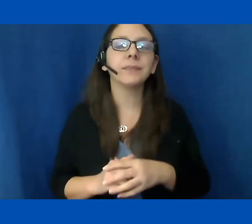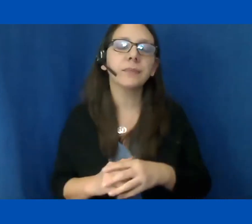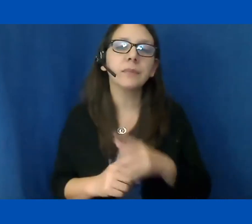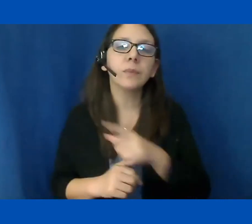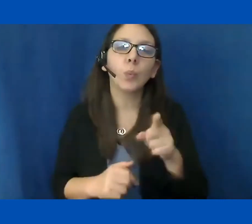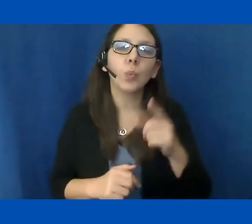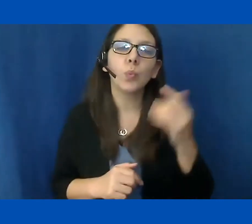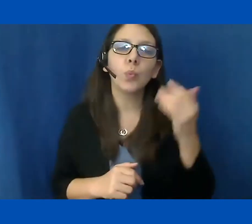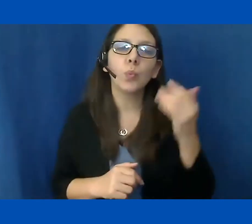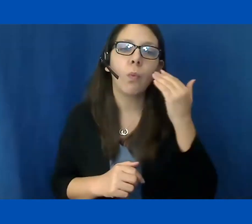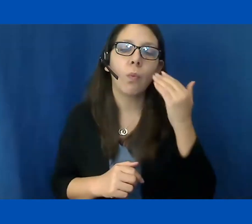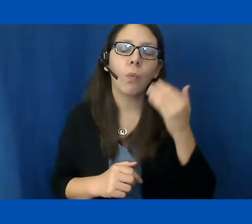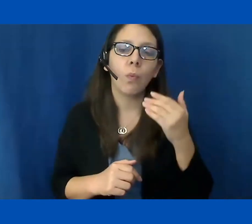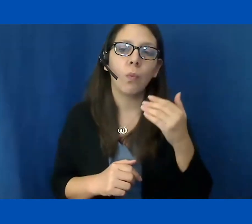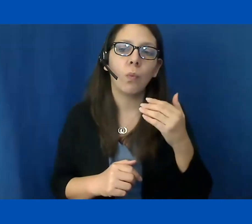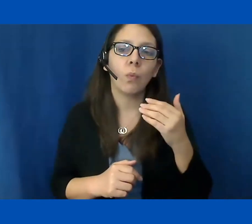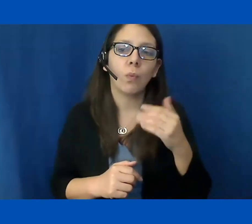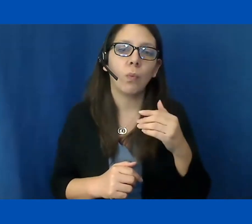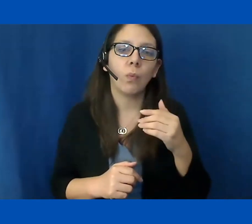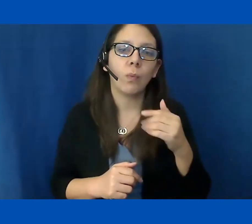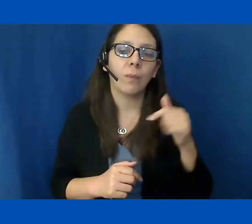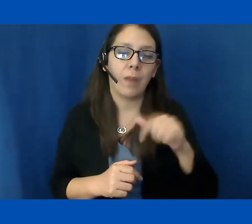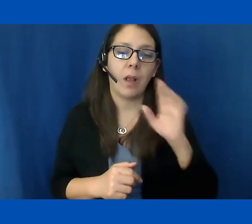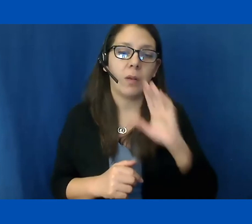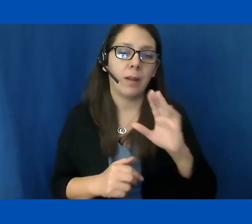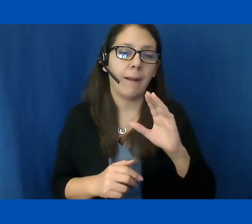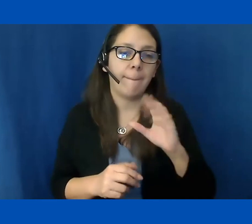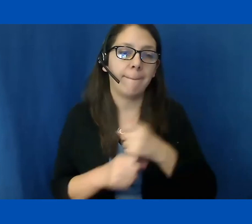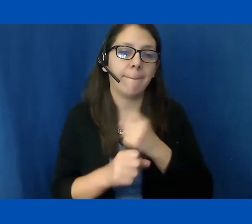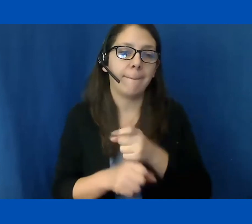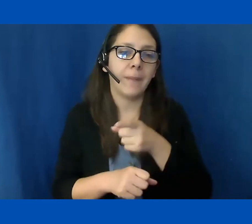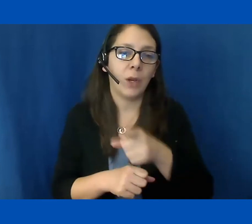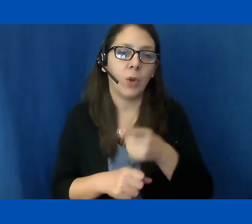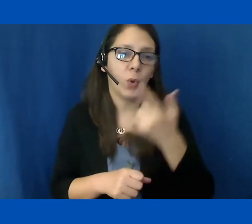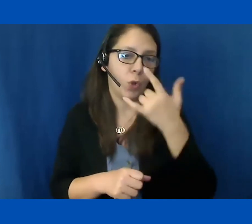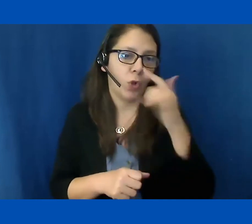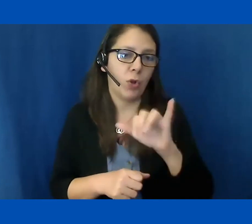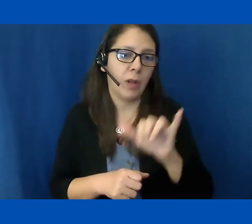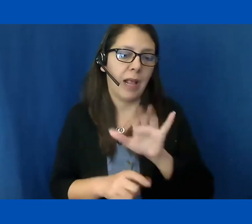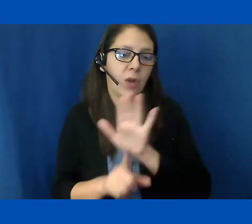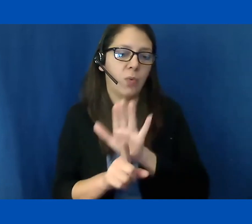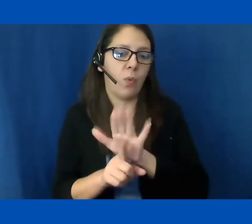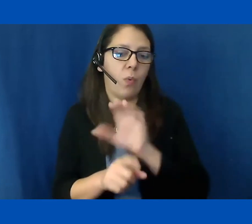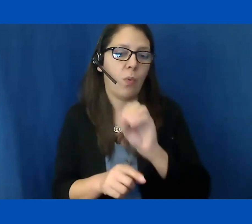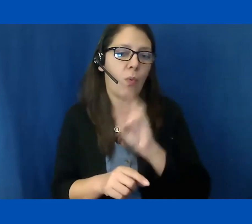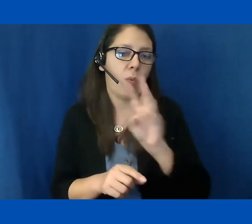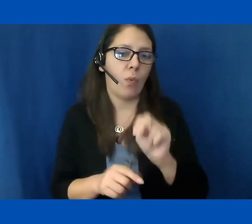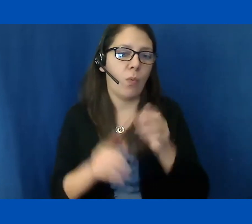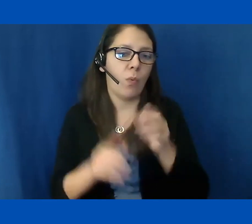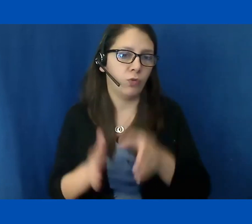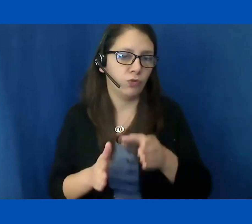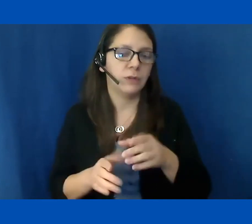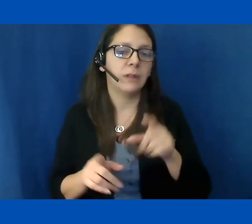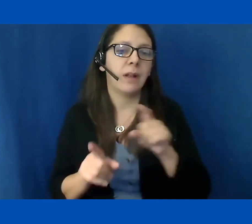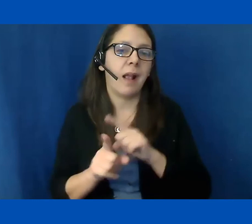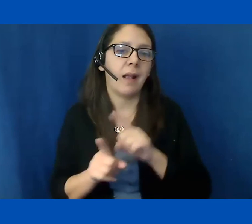gonna make you look like your own person and like understand who you are as a